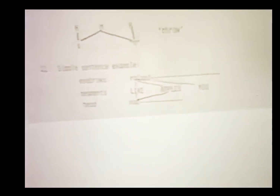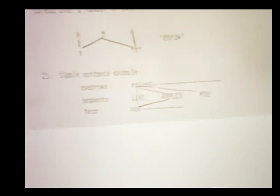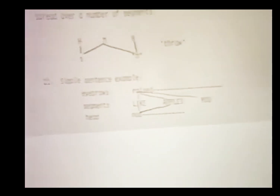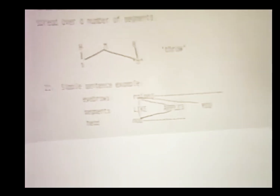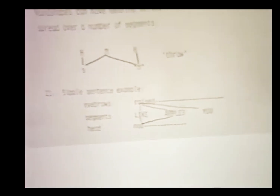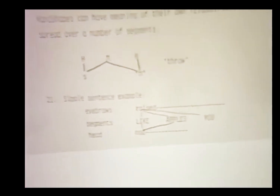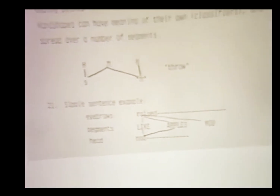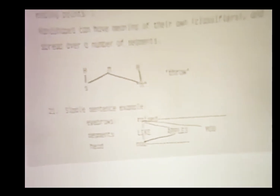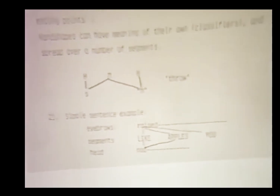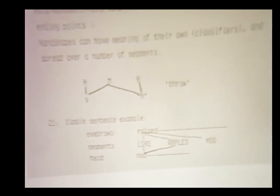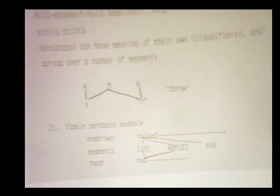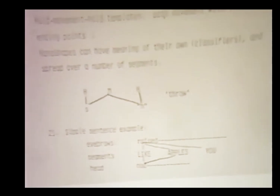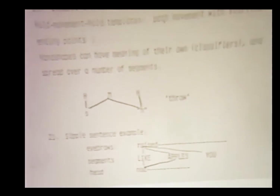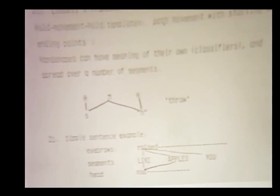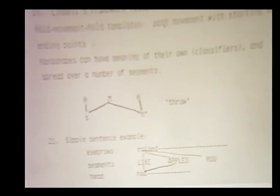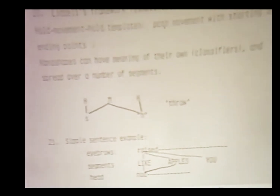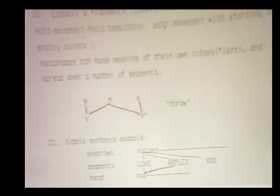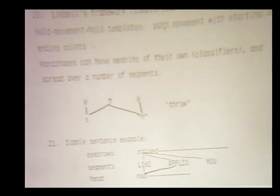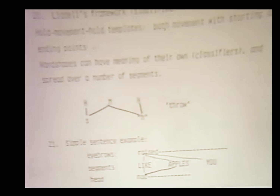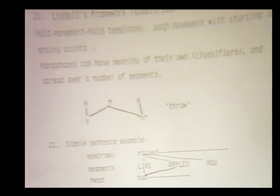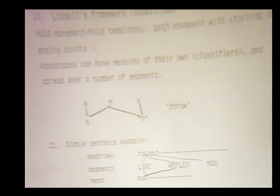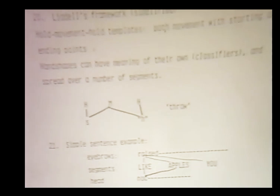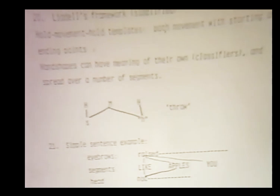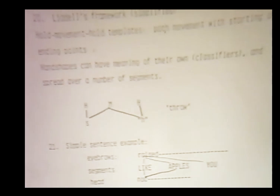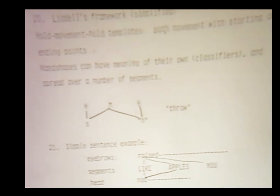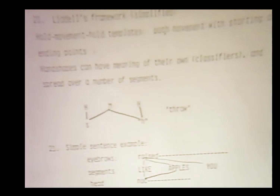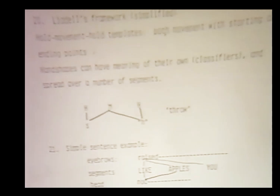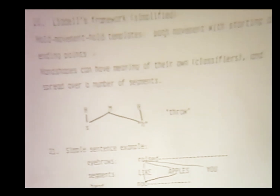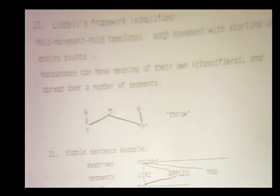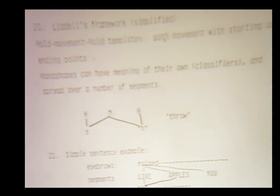movements and holds. Okay, look at that.